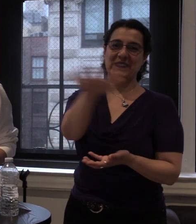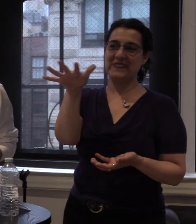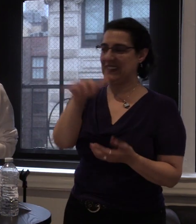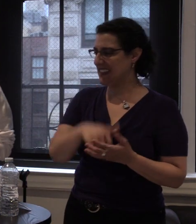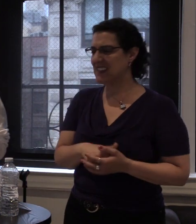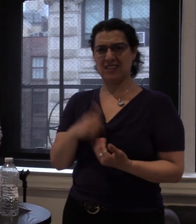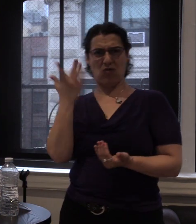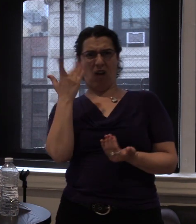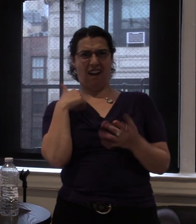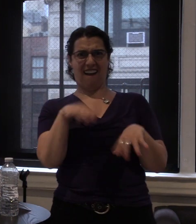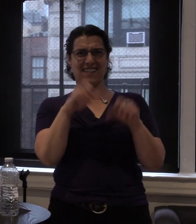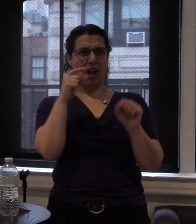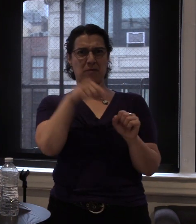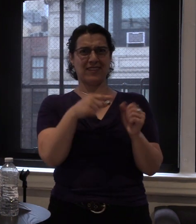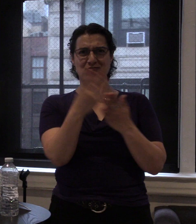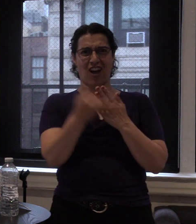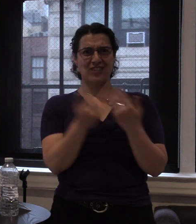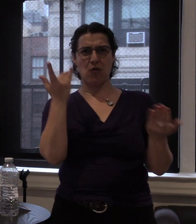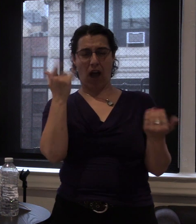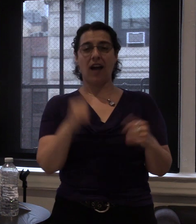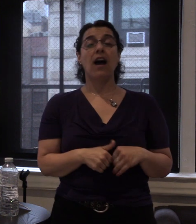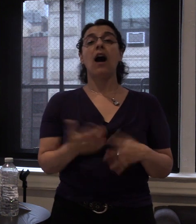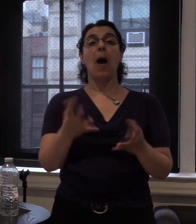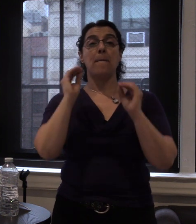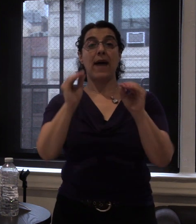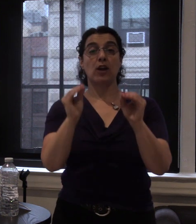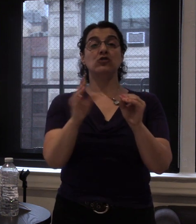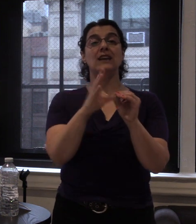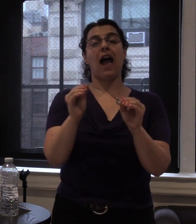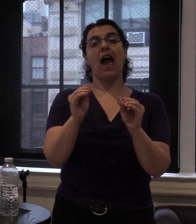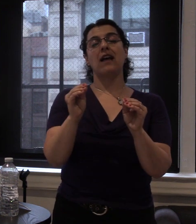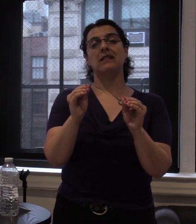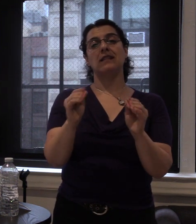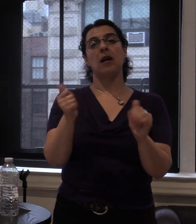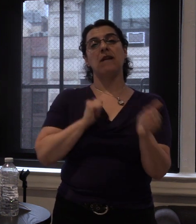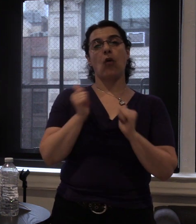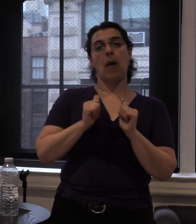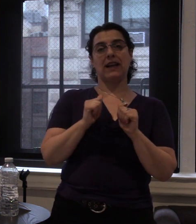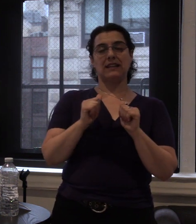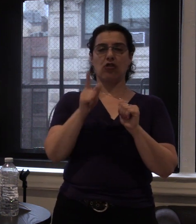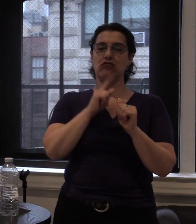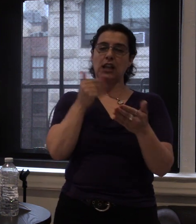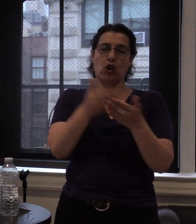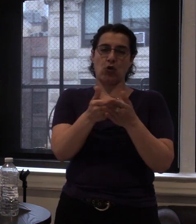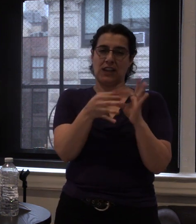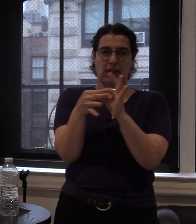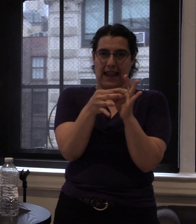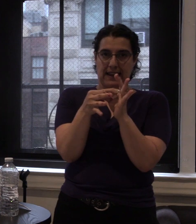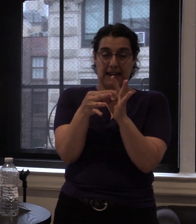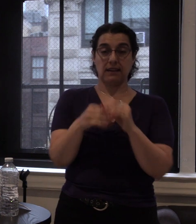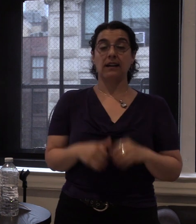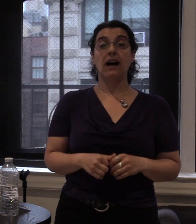And why do I do this? Because I think the pedagogy and performance are closely related. And the way